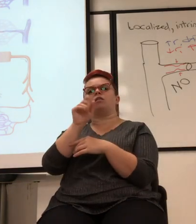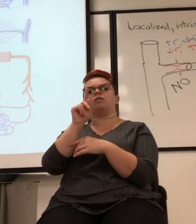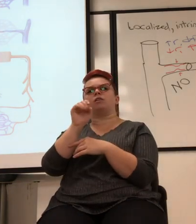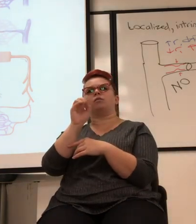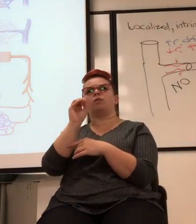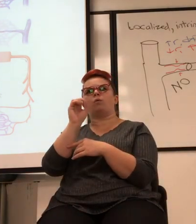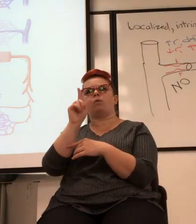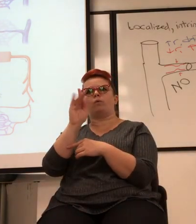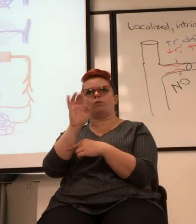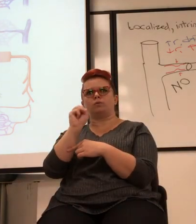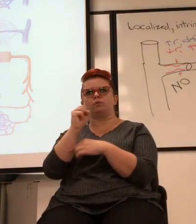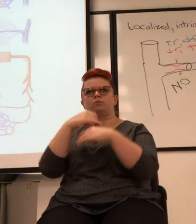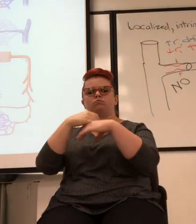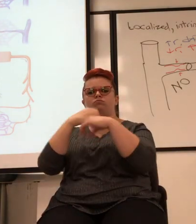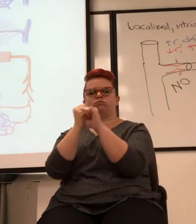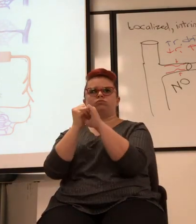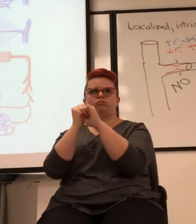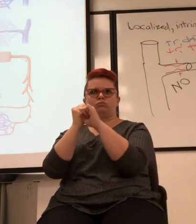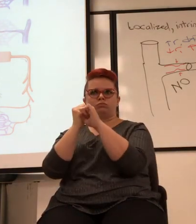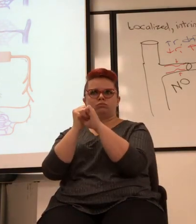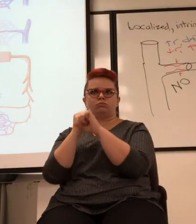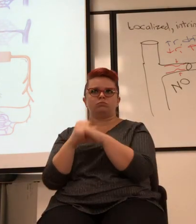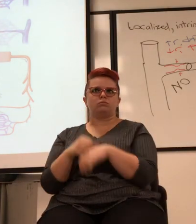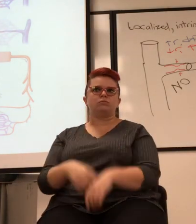I'll put VC